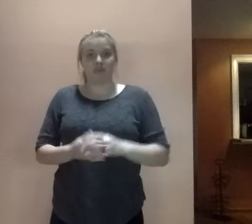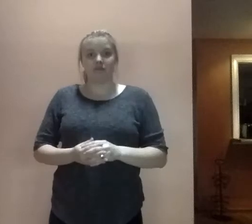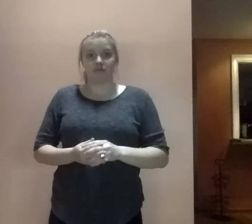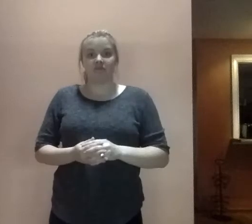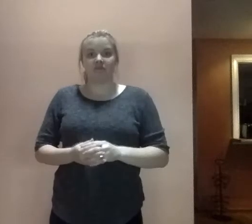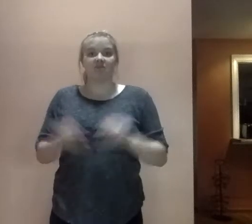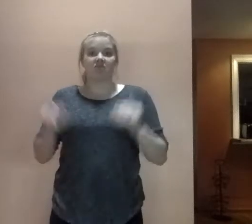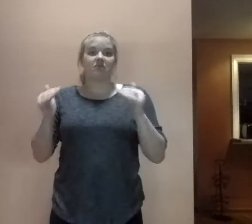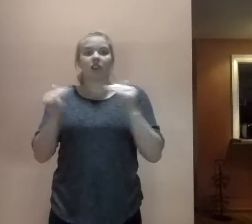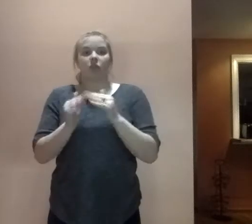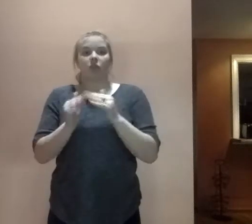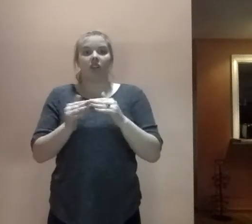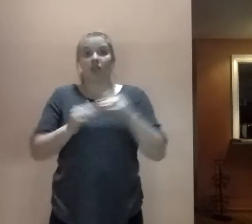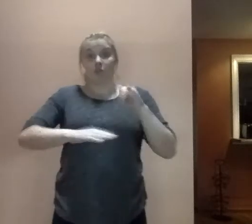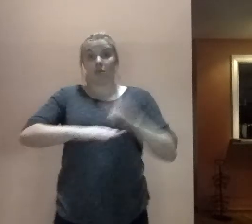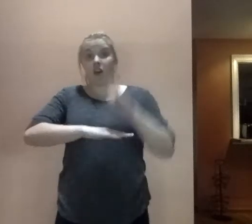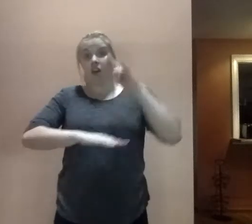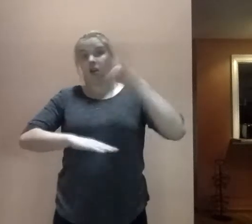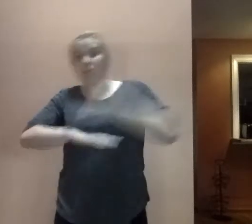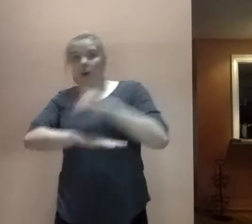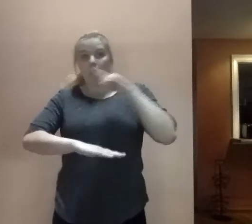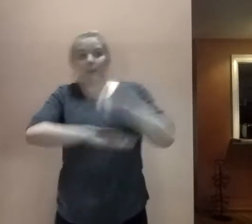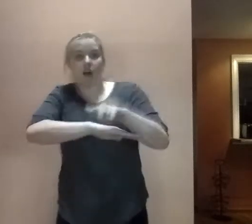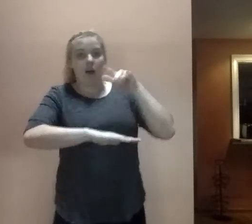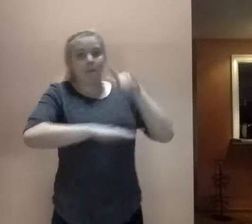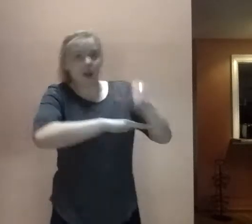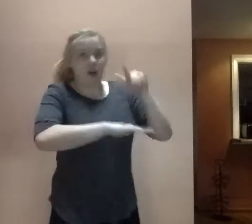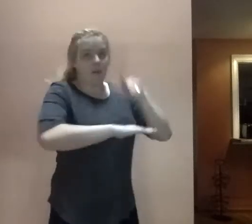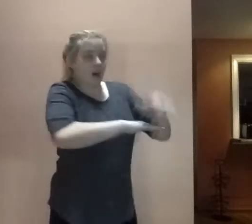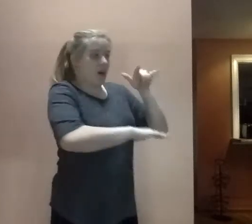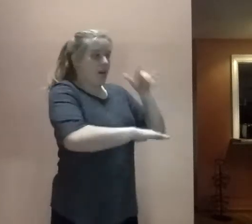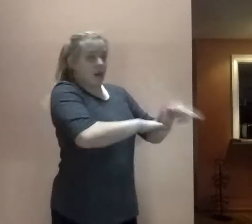every single hour, every single day, every single year.